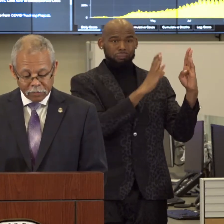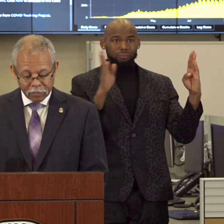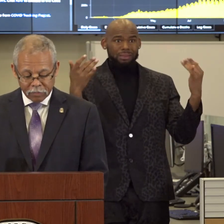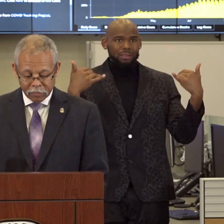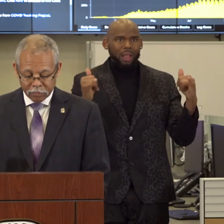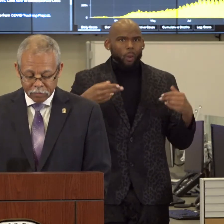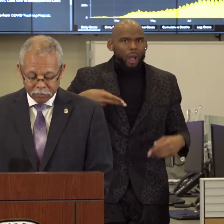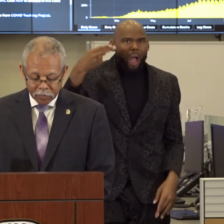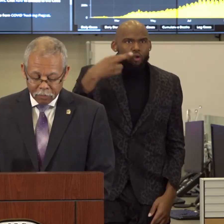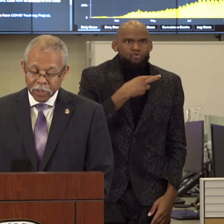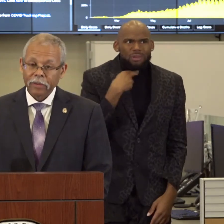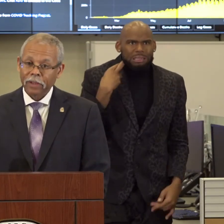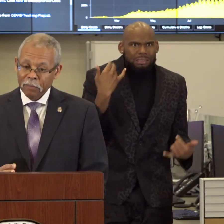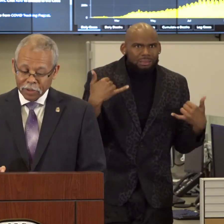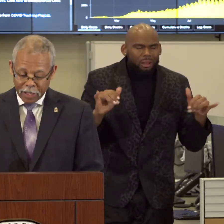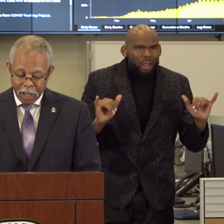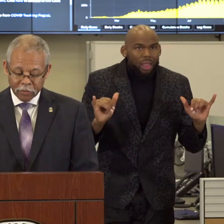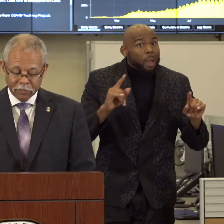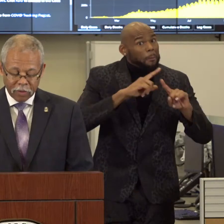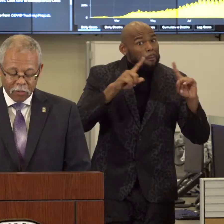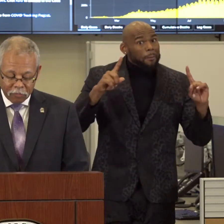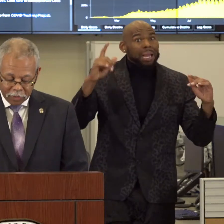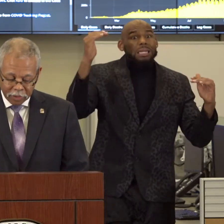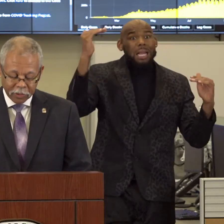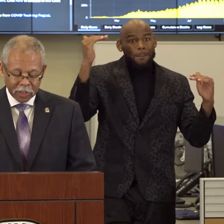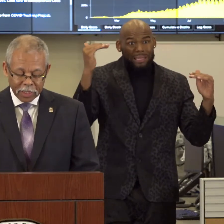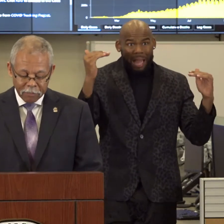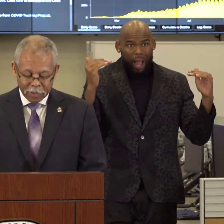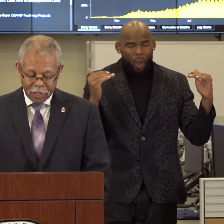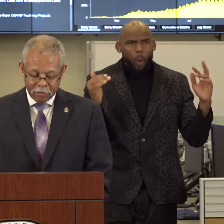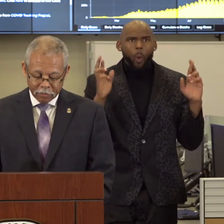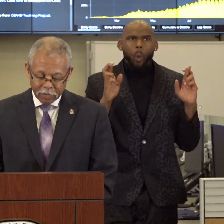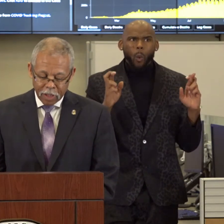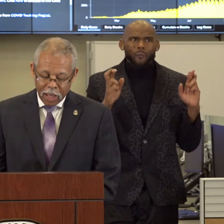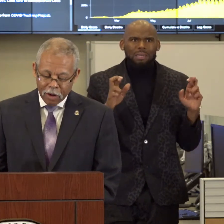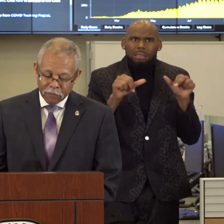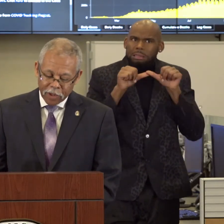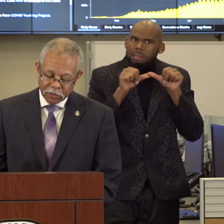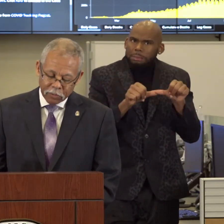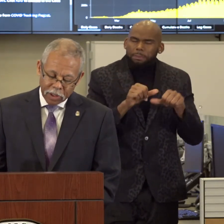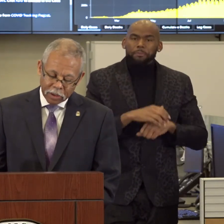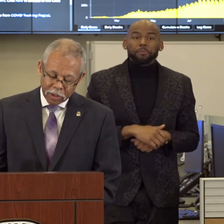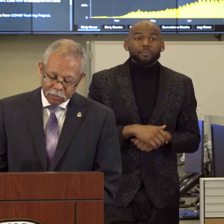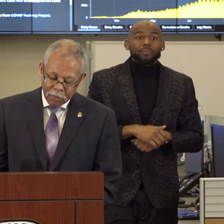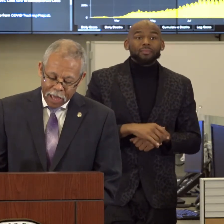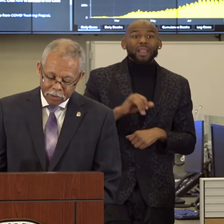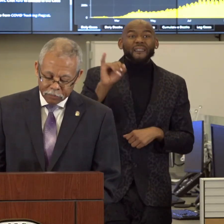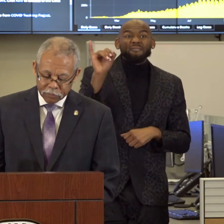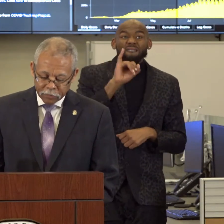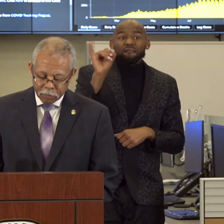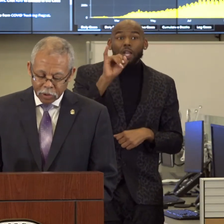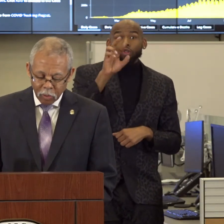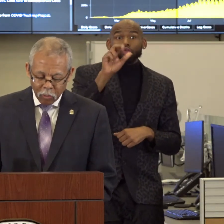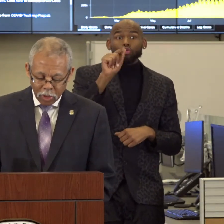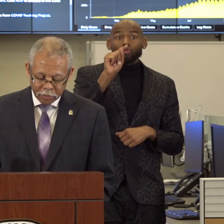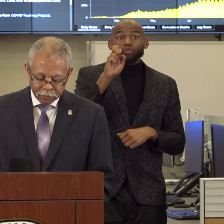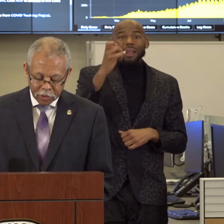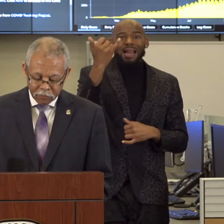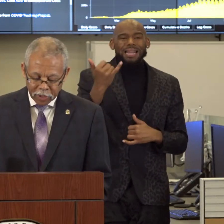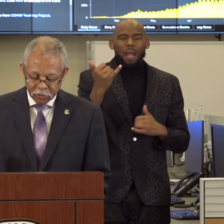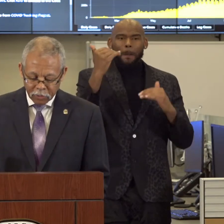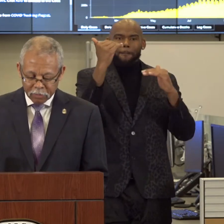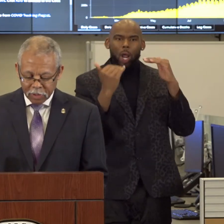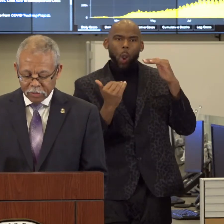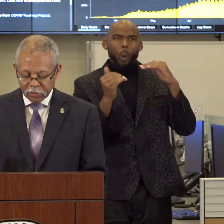risk, but it's coming down. Hopefully, we can keep it down. Our infection rate is back below 1.